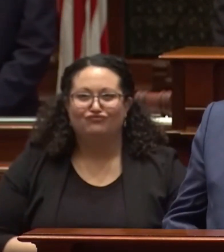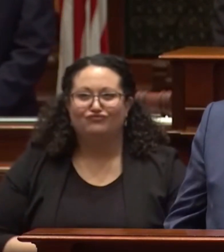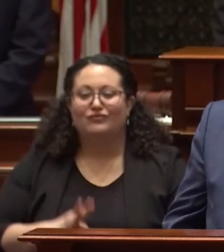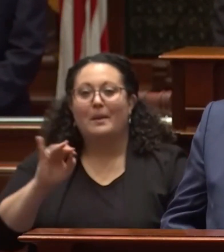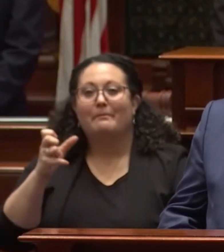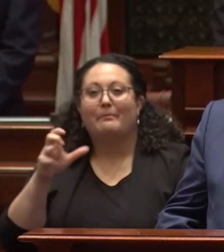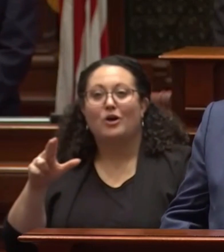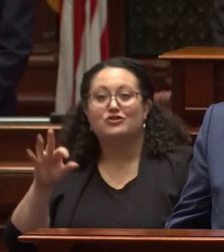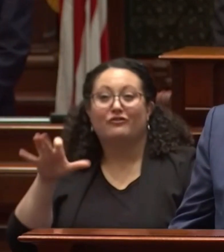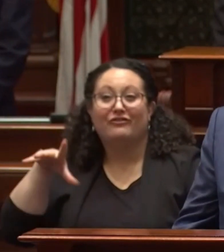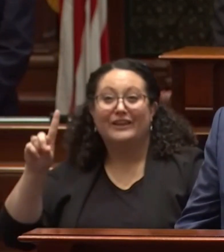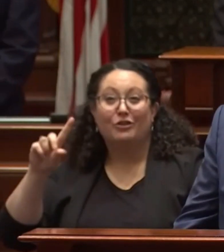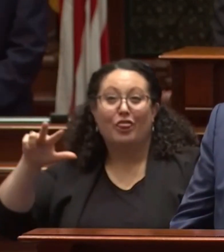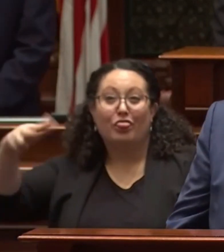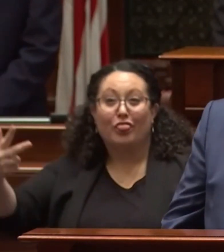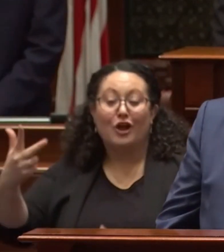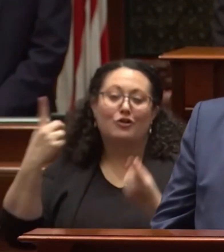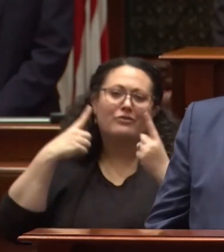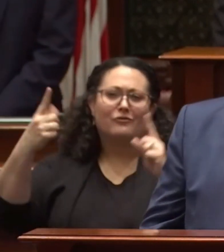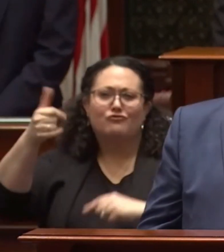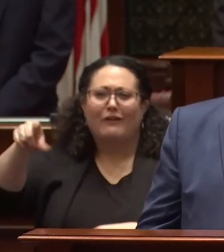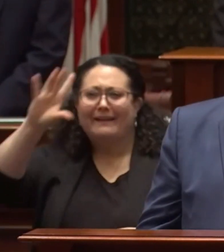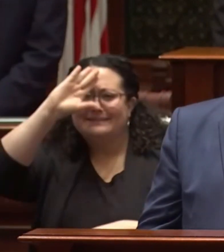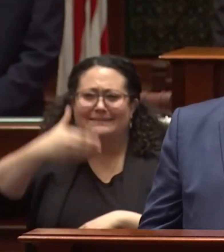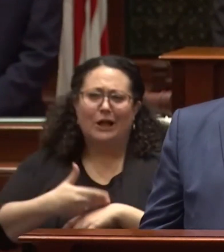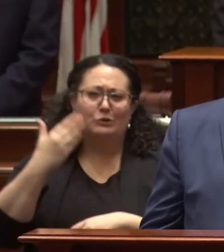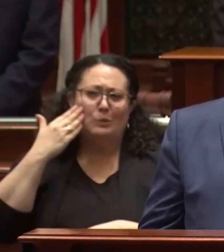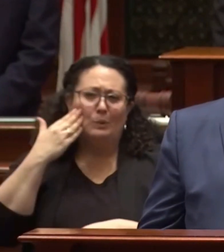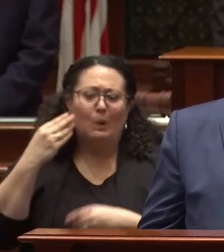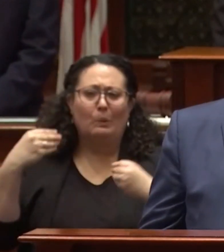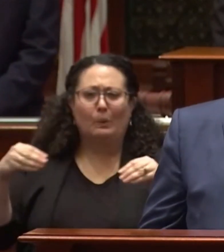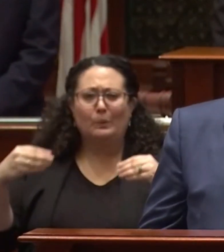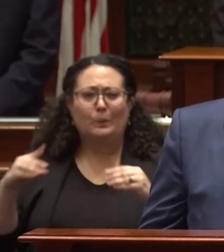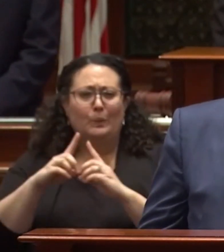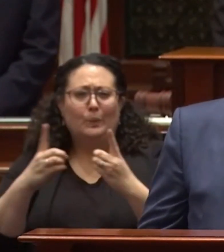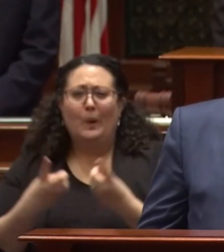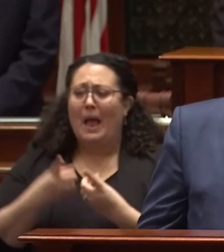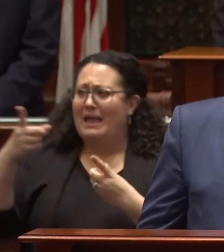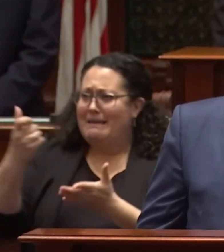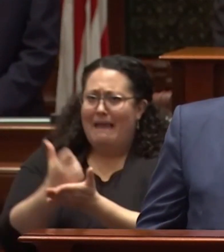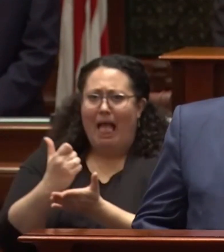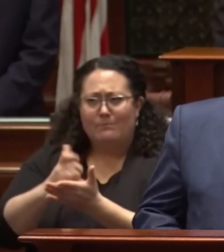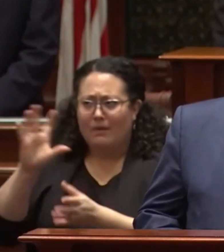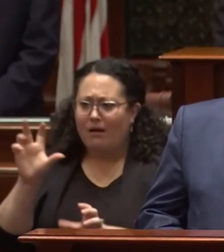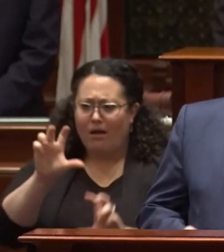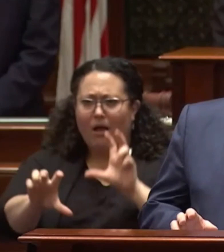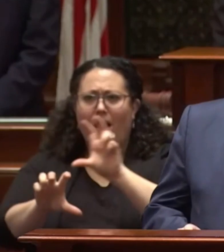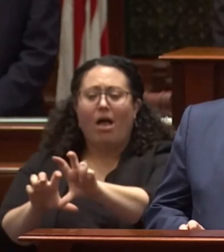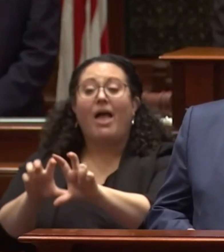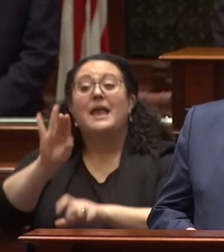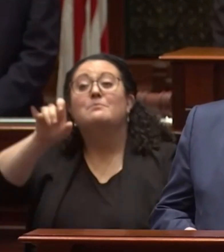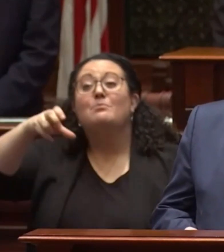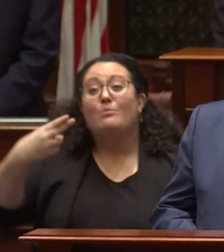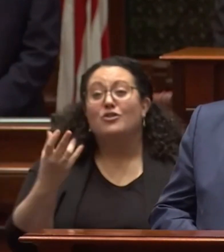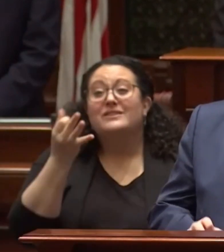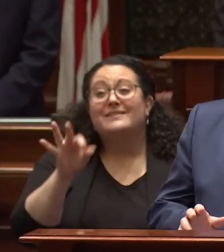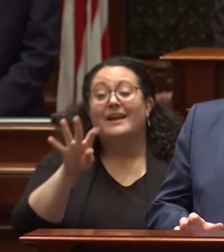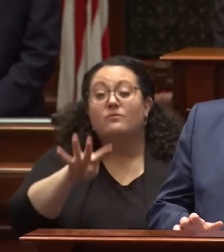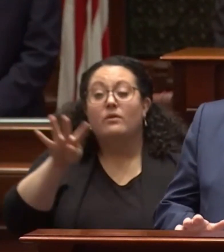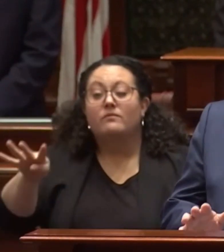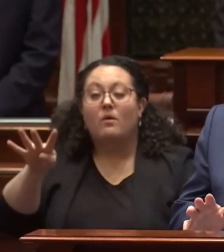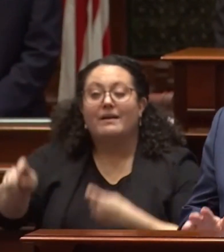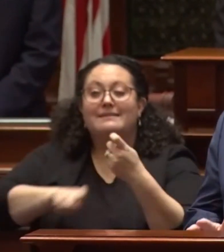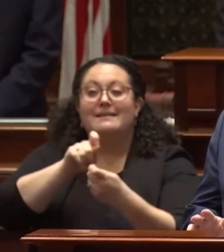Marshall Field III, the grandson of the famous department store magnate, helped with the rest. In March of 1944,